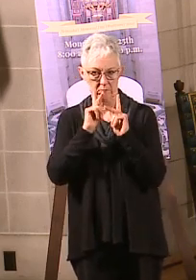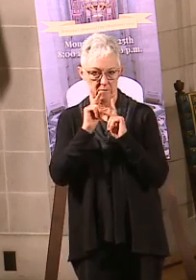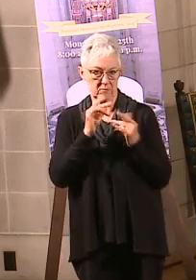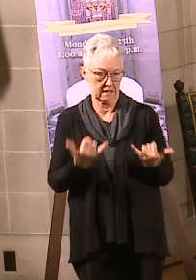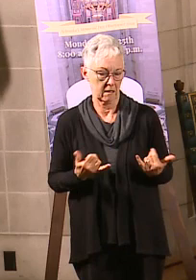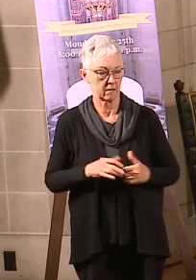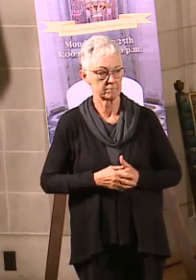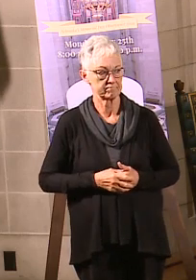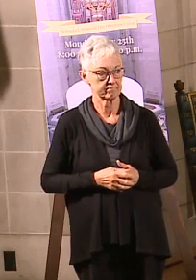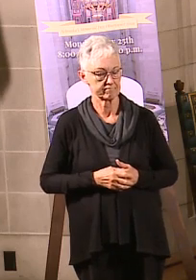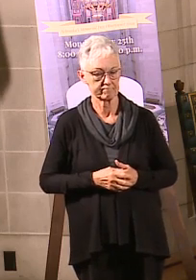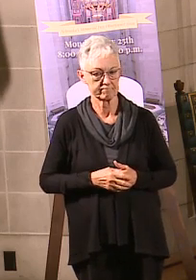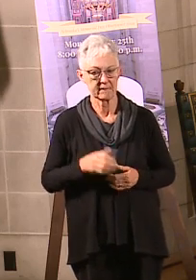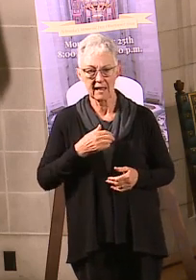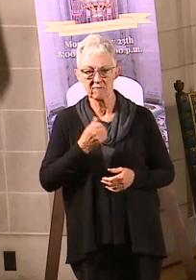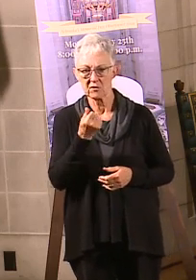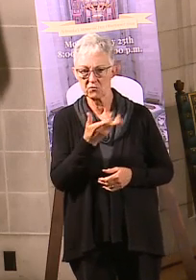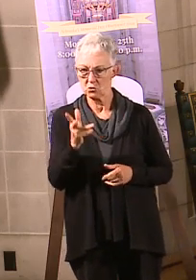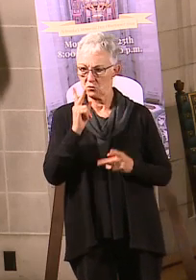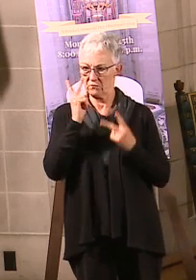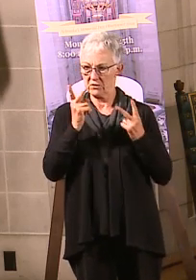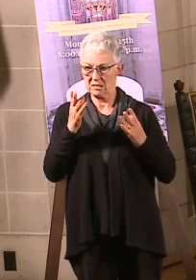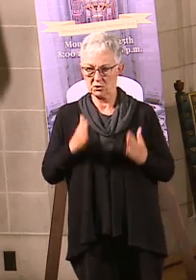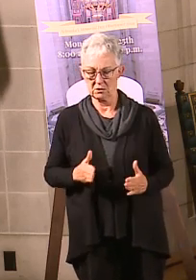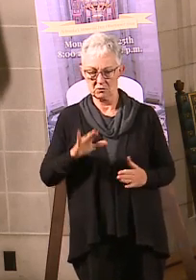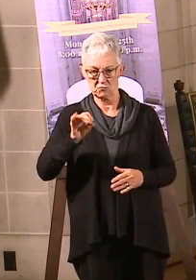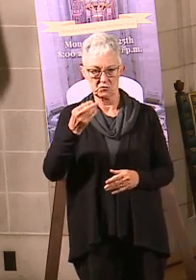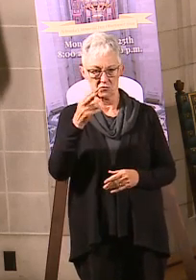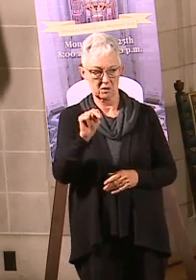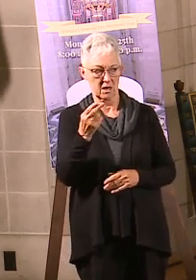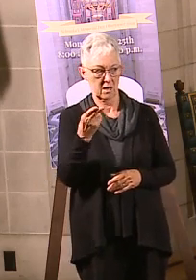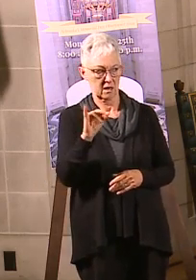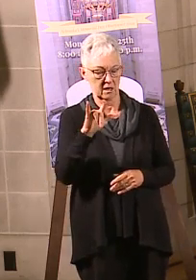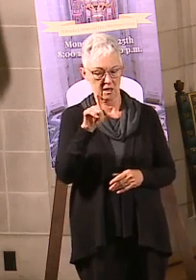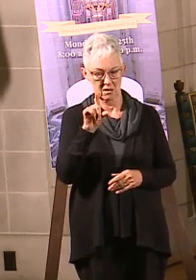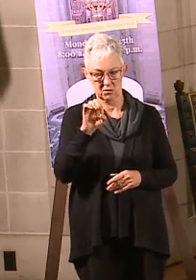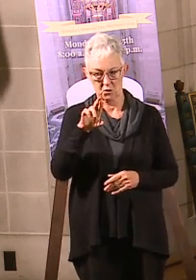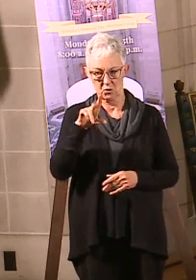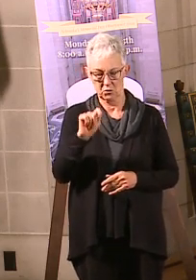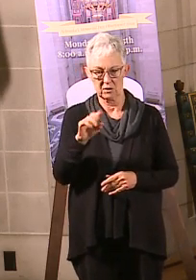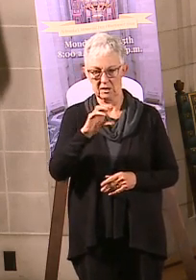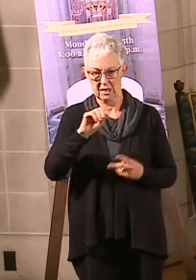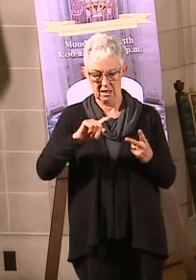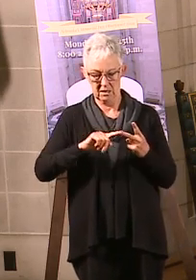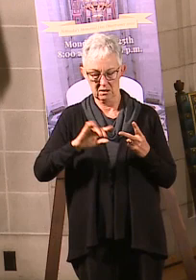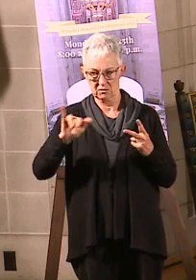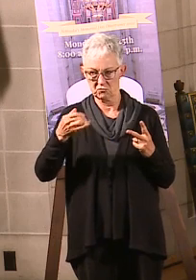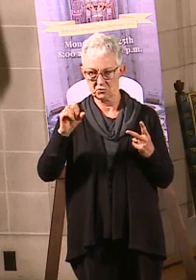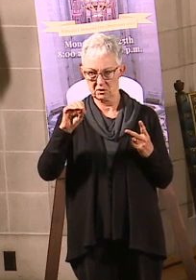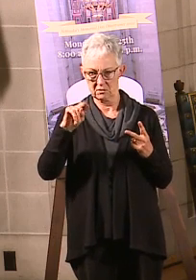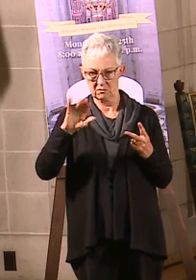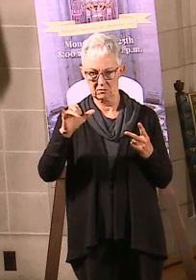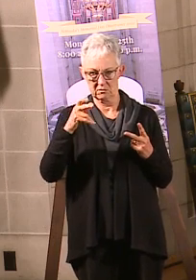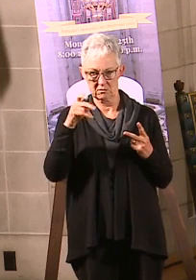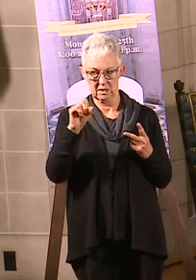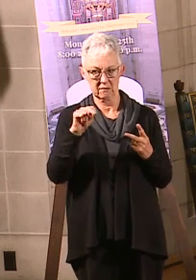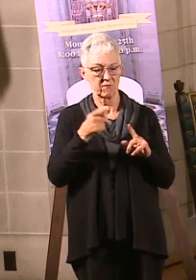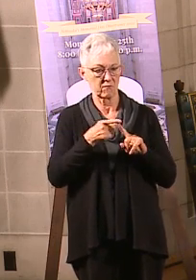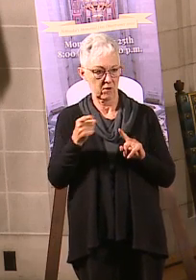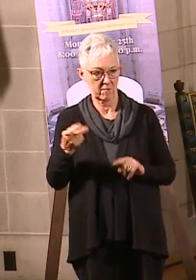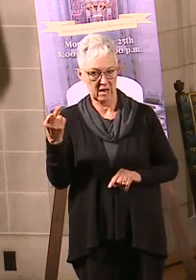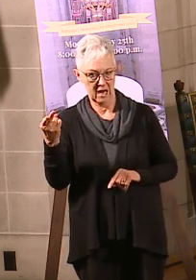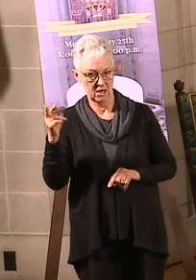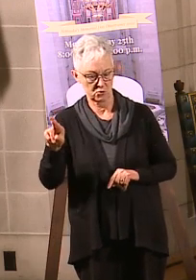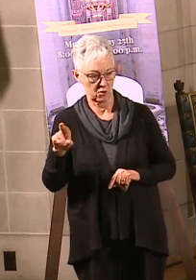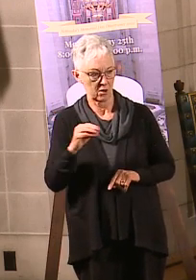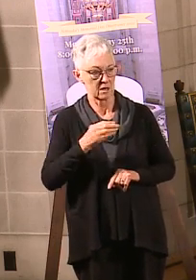So we have a couple of guests who are with us today. John Hilgert, who's our Director for Veterans Affairs, and Jason Jackson, who is our Director for the Department of Administrative Services, as well as